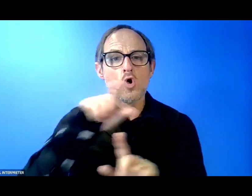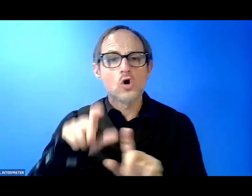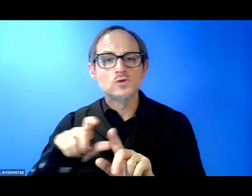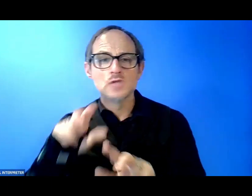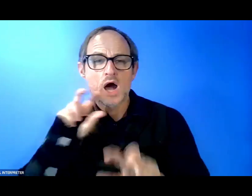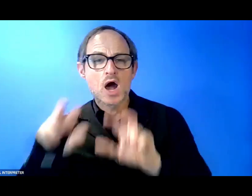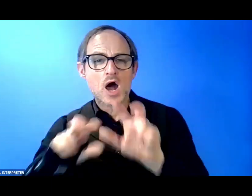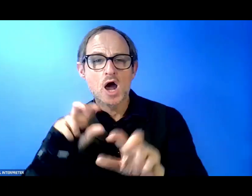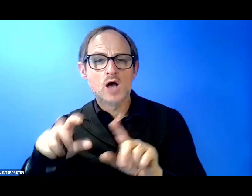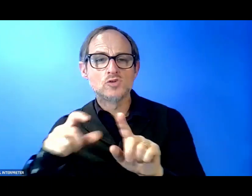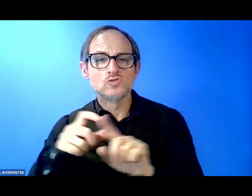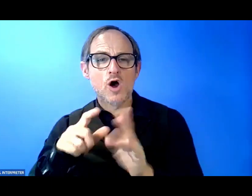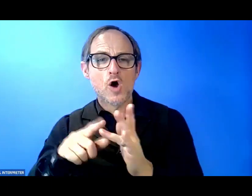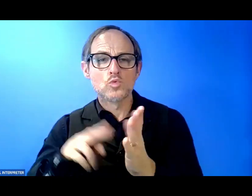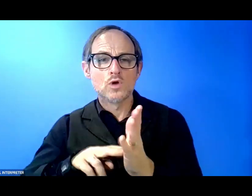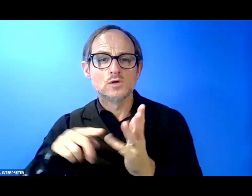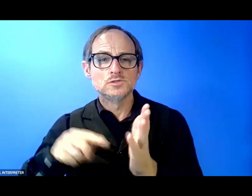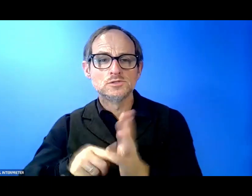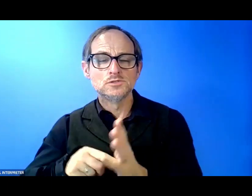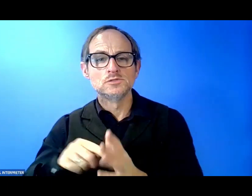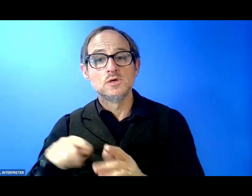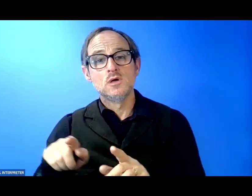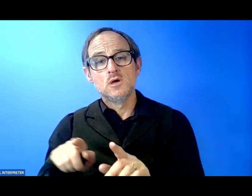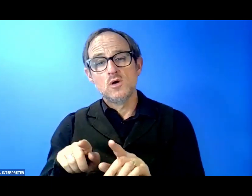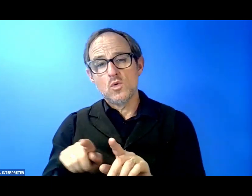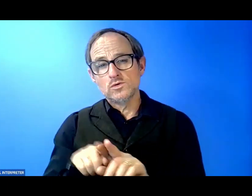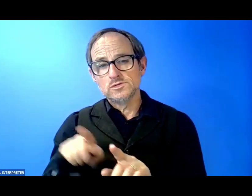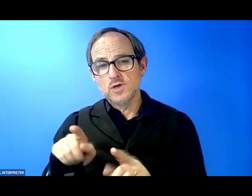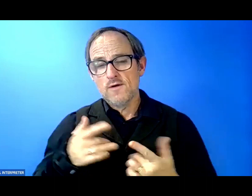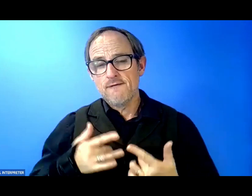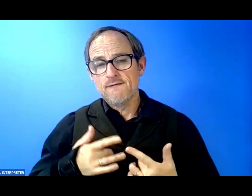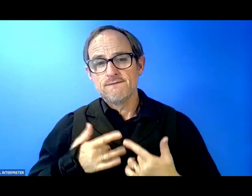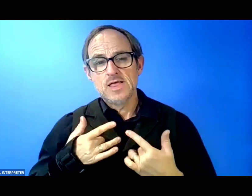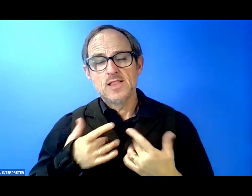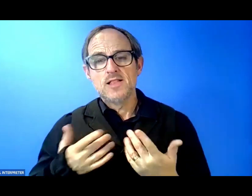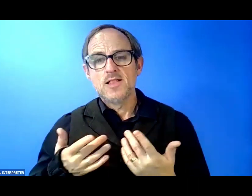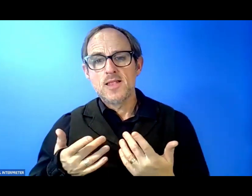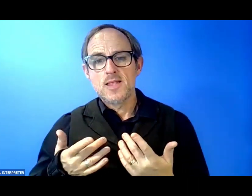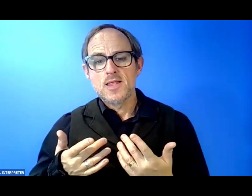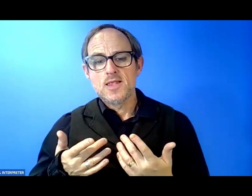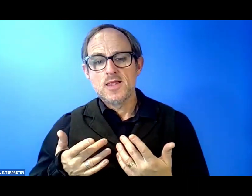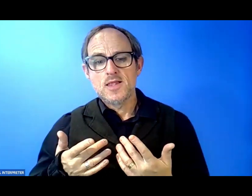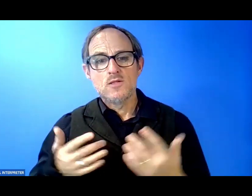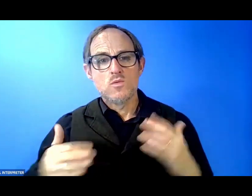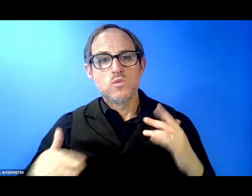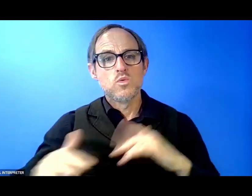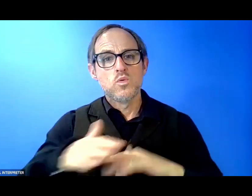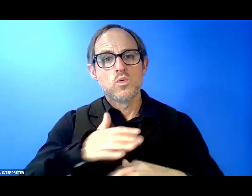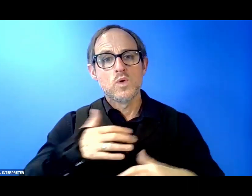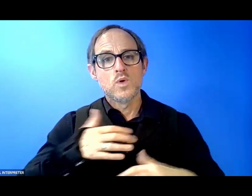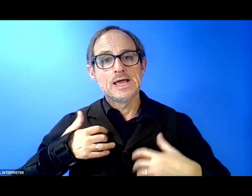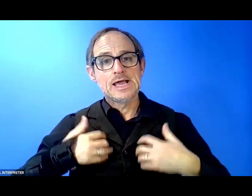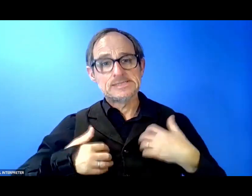Amy afterwards. And I think the feeling, if it's one word, is excitement, optimism,